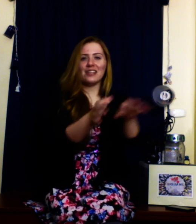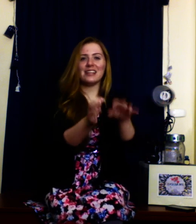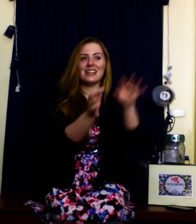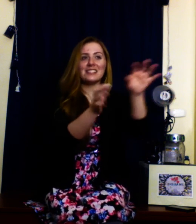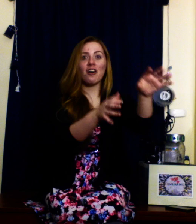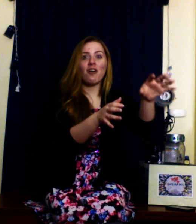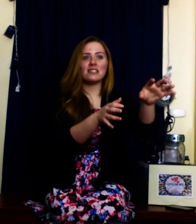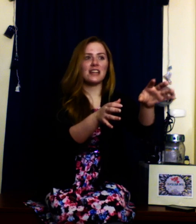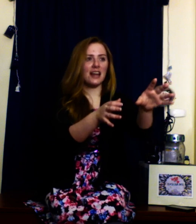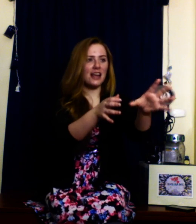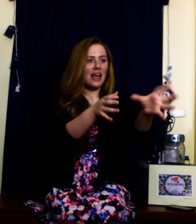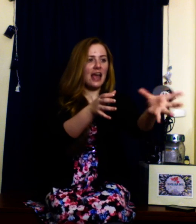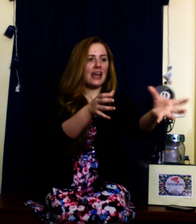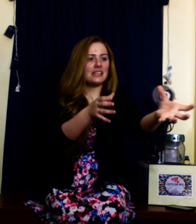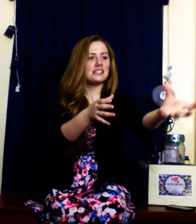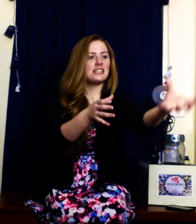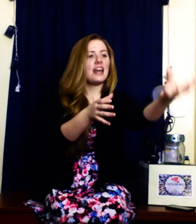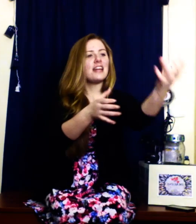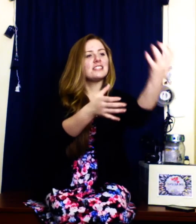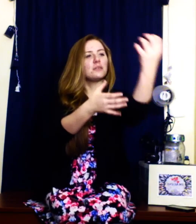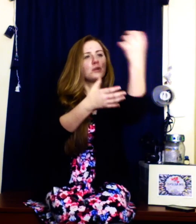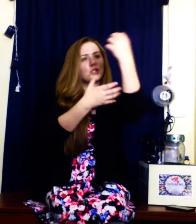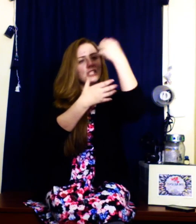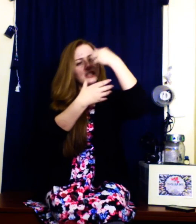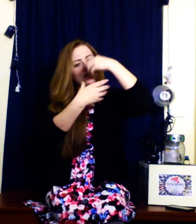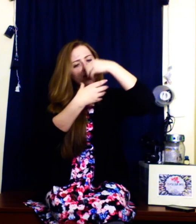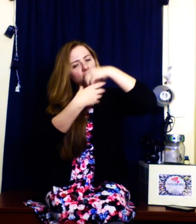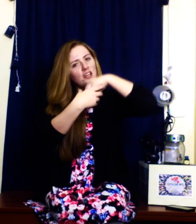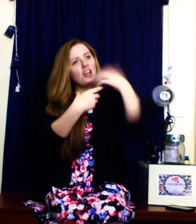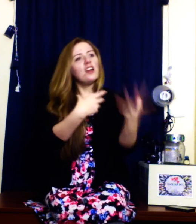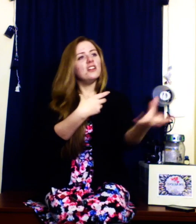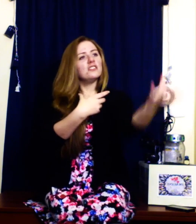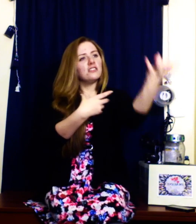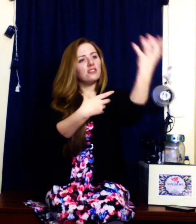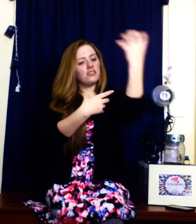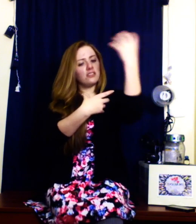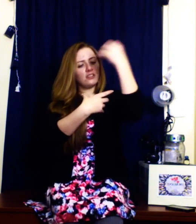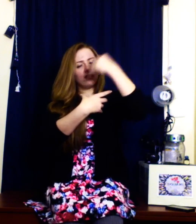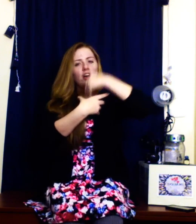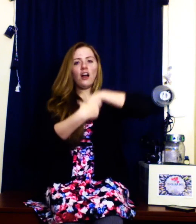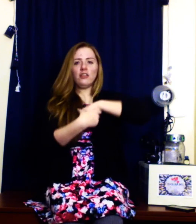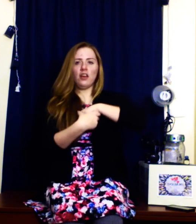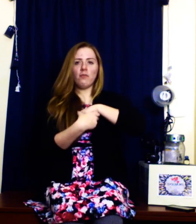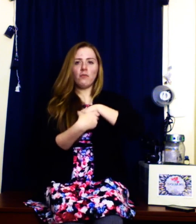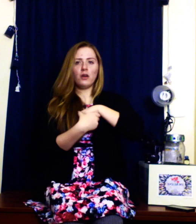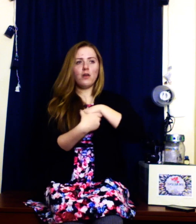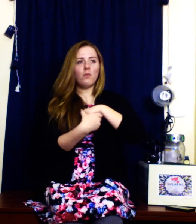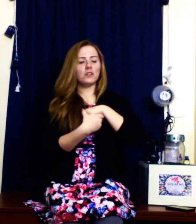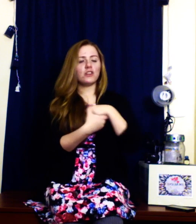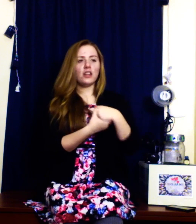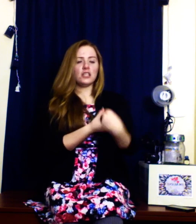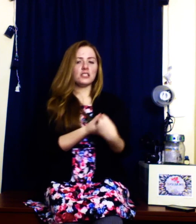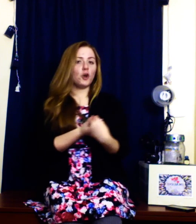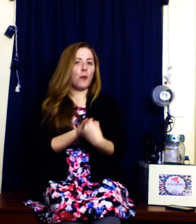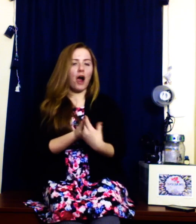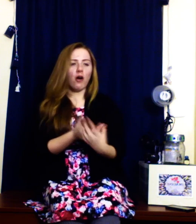it's haunting, and it takes the person, it's got them, which I think is so